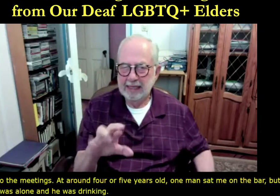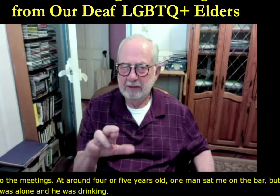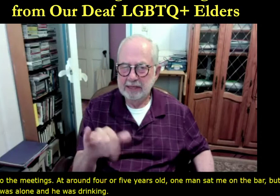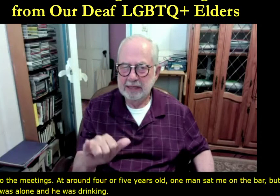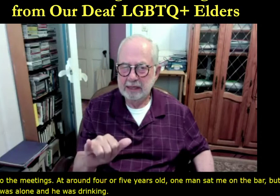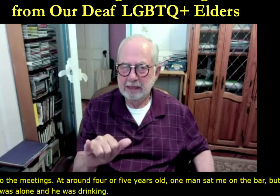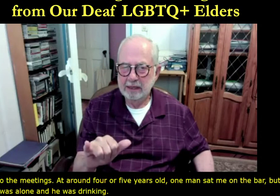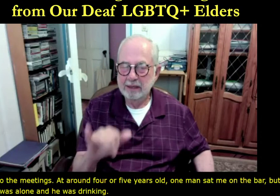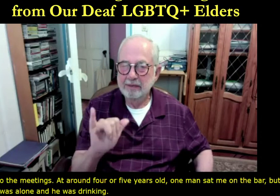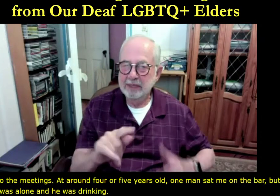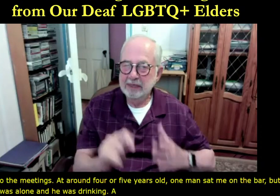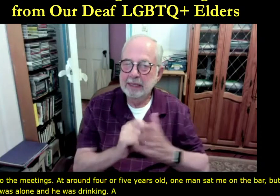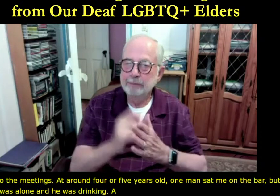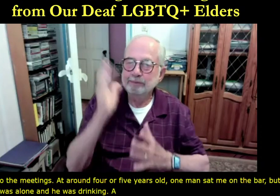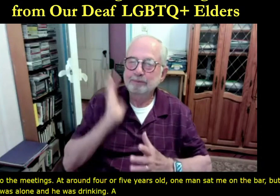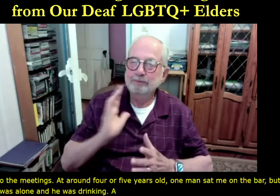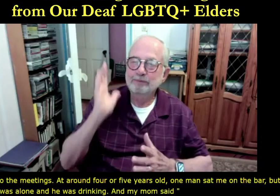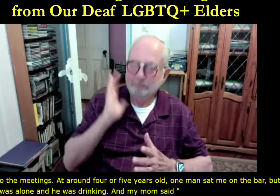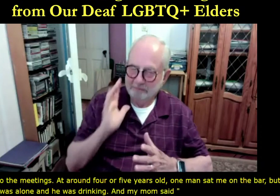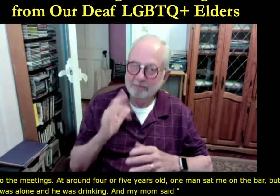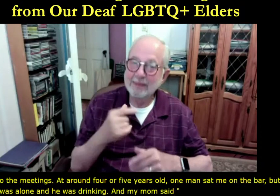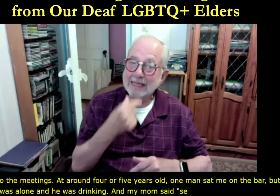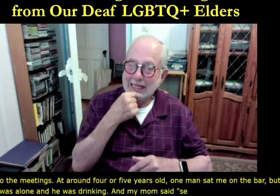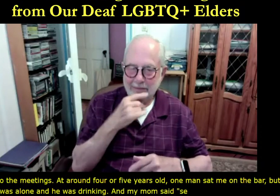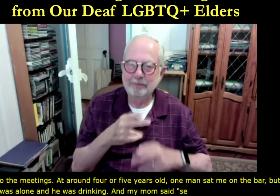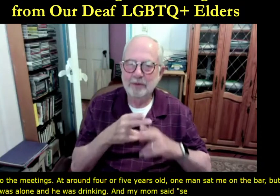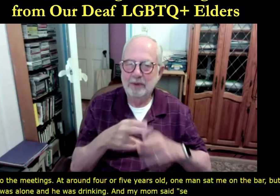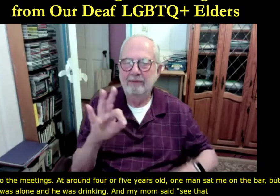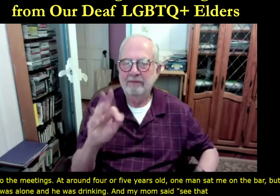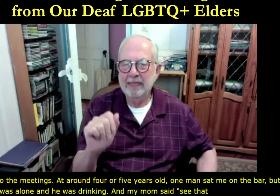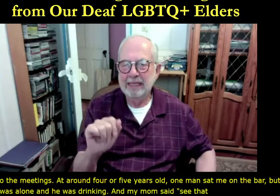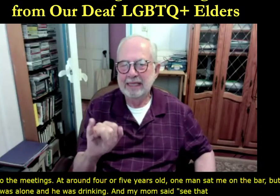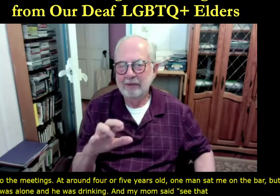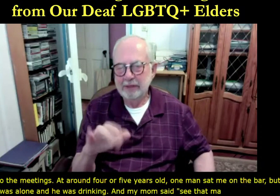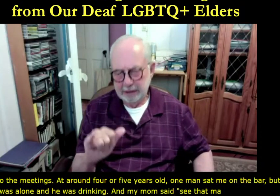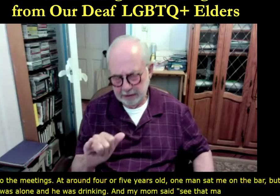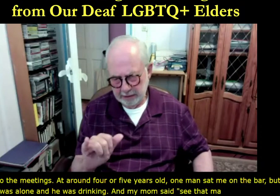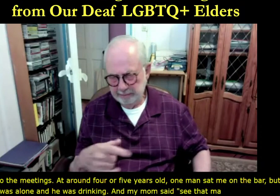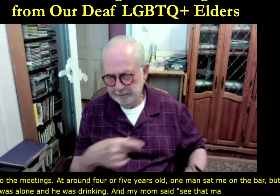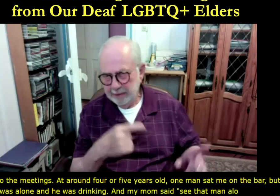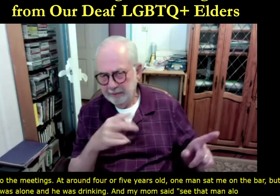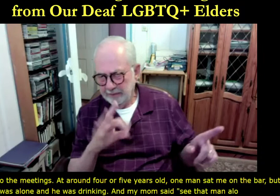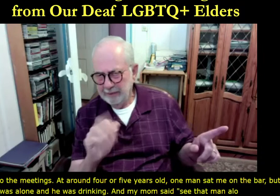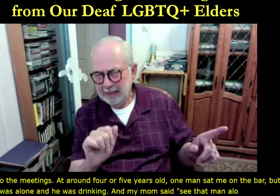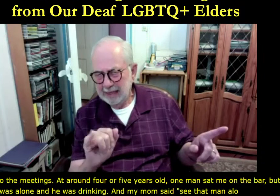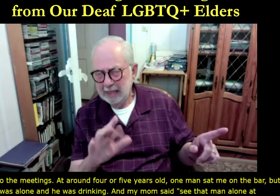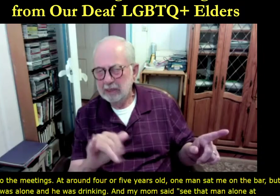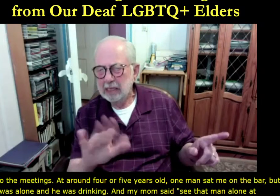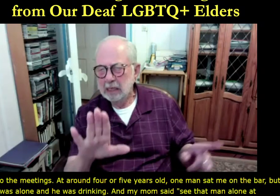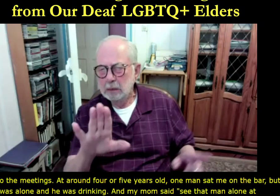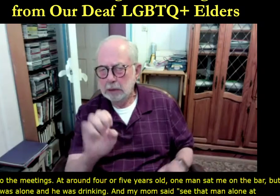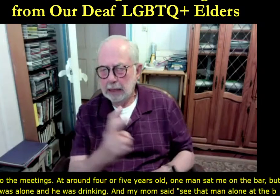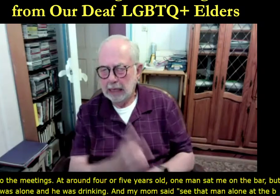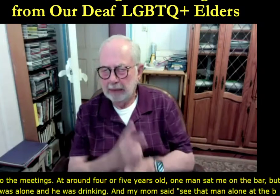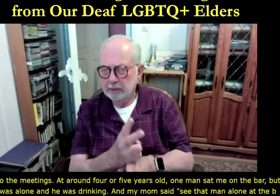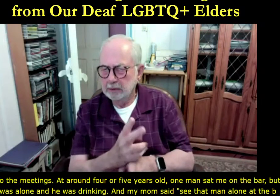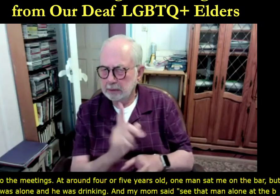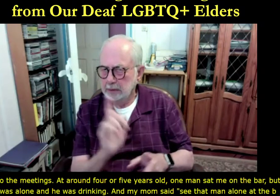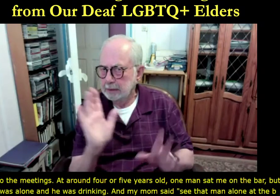he's uh a fairy at that time you know gays were called fairies he's a